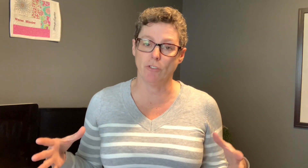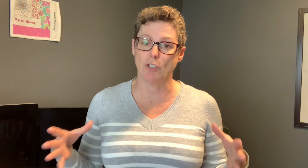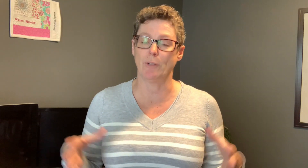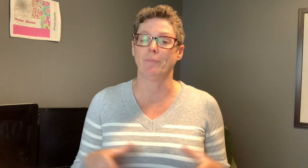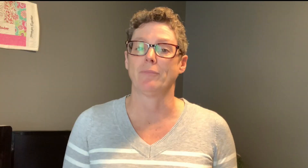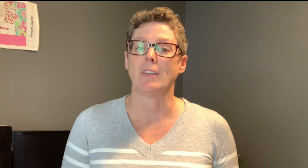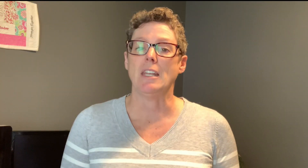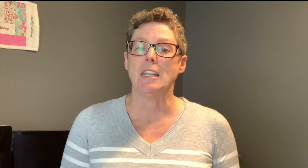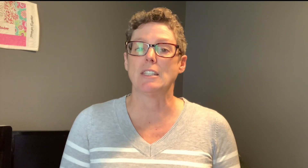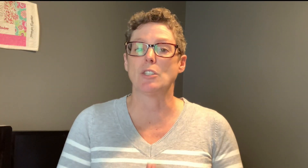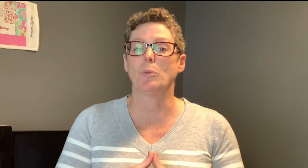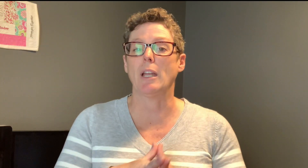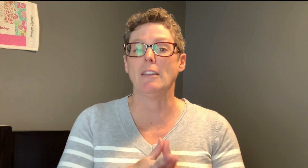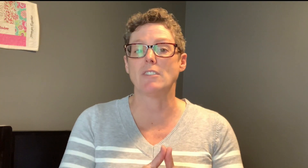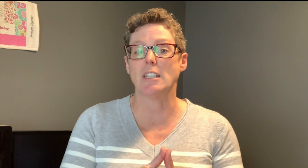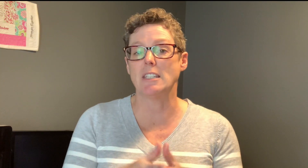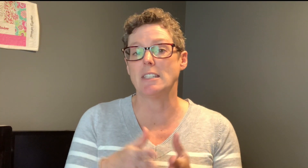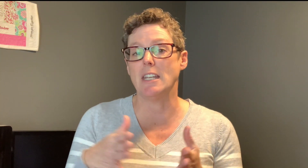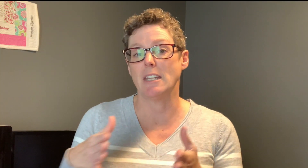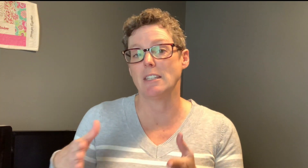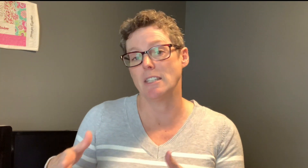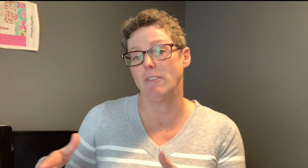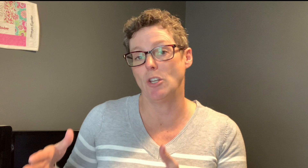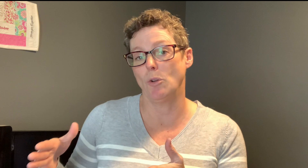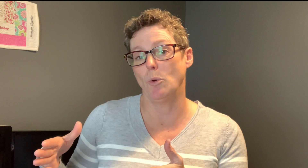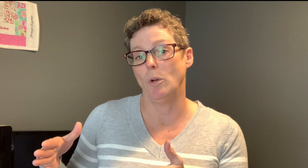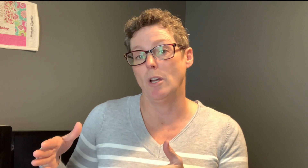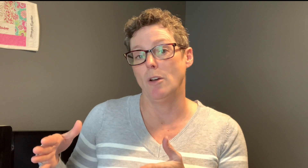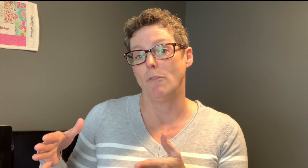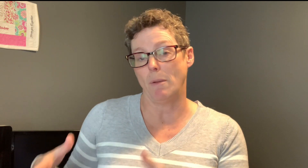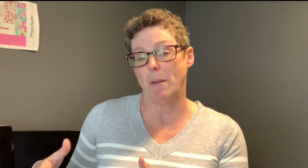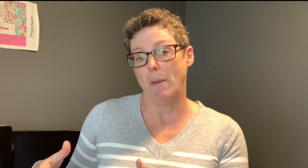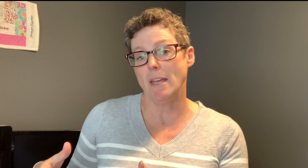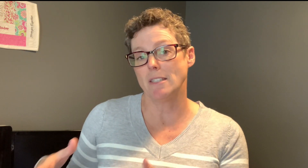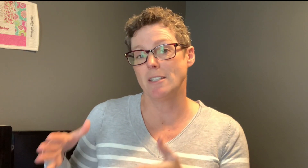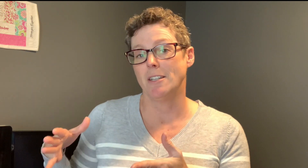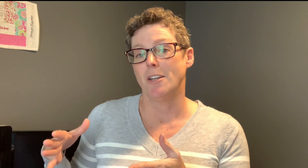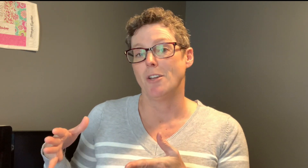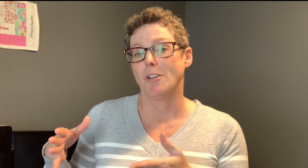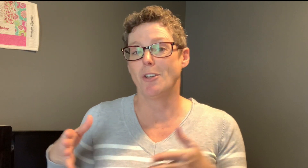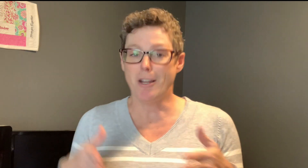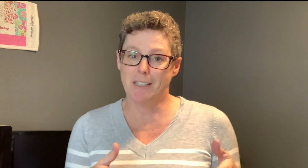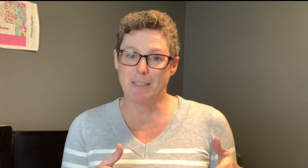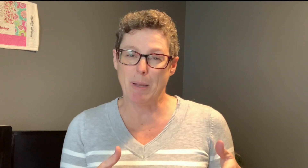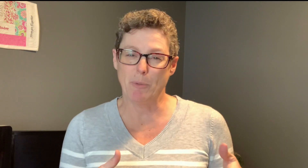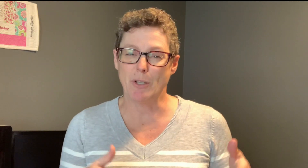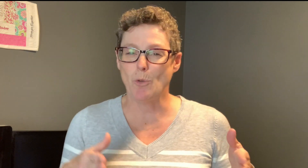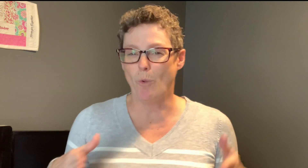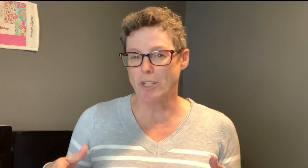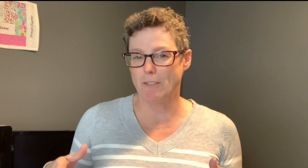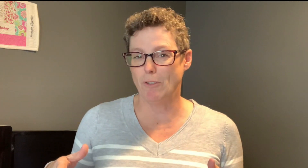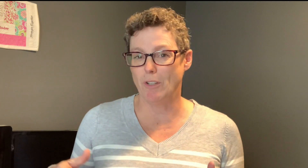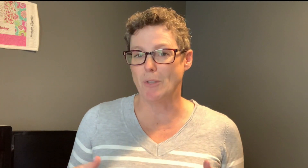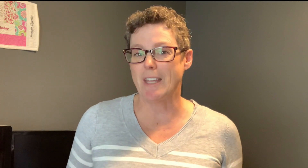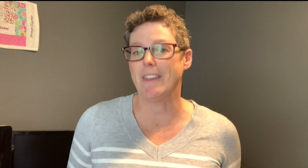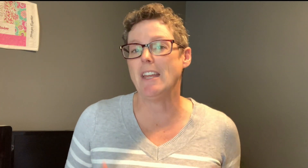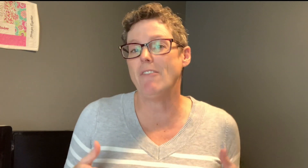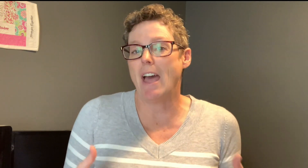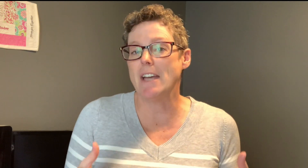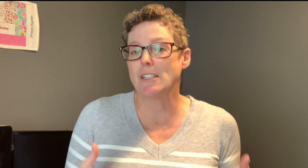culture. And so what I have done is taken the stuff I know from my past, gotten into my books, watched a few videos, and then I've asked those